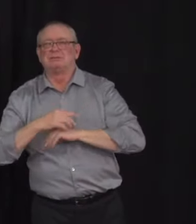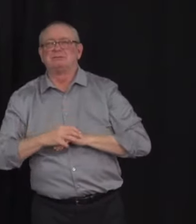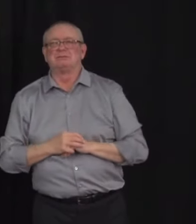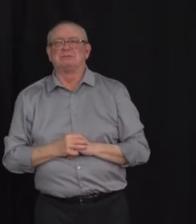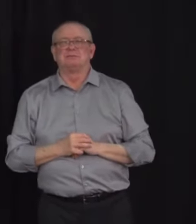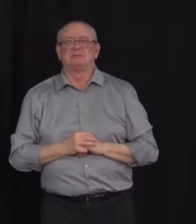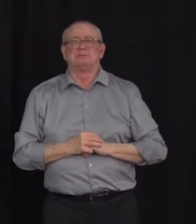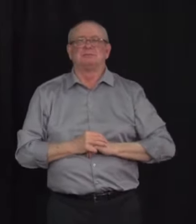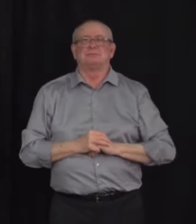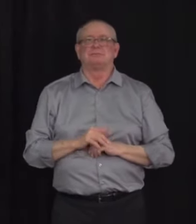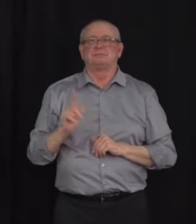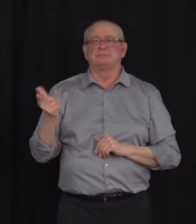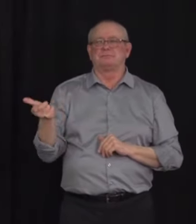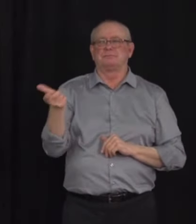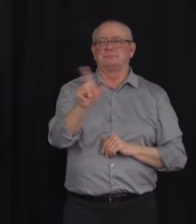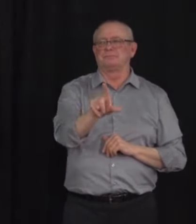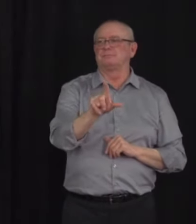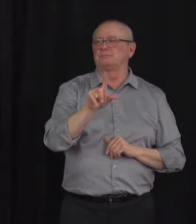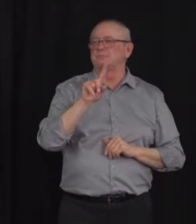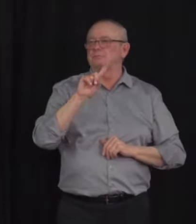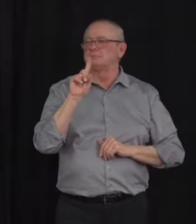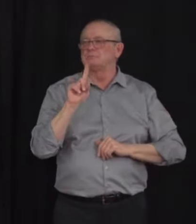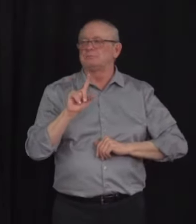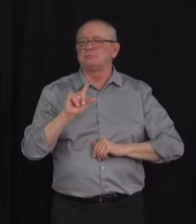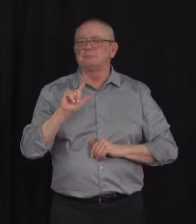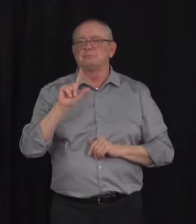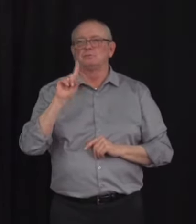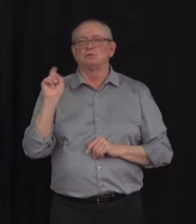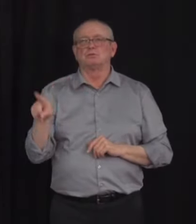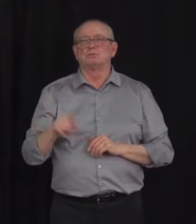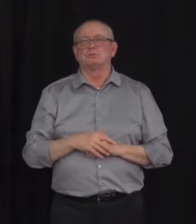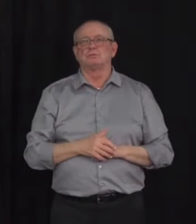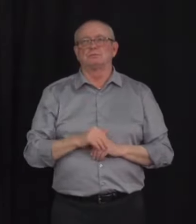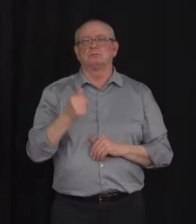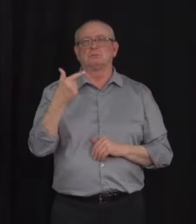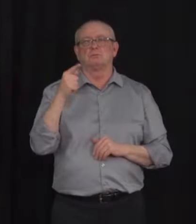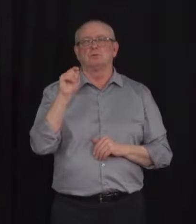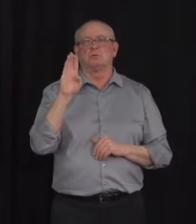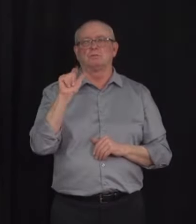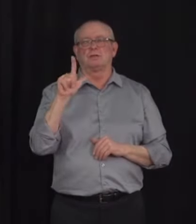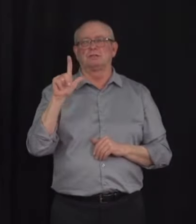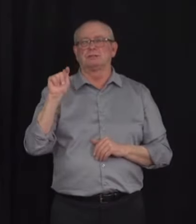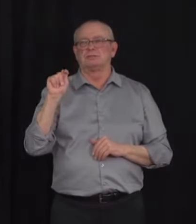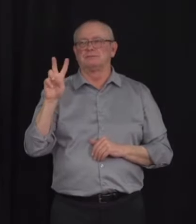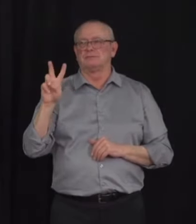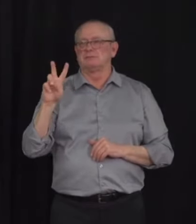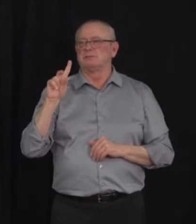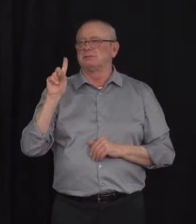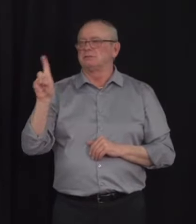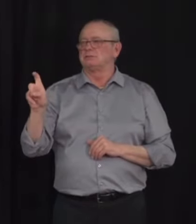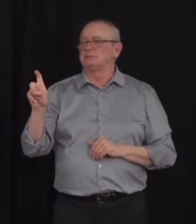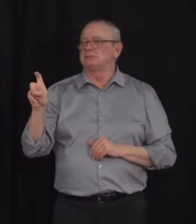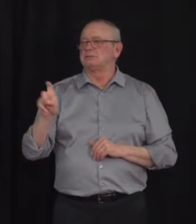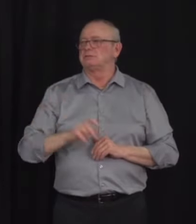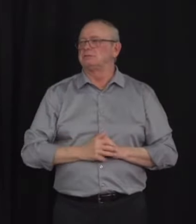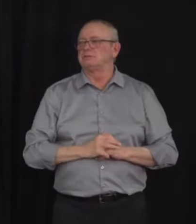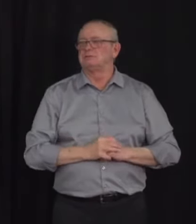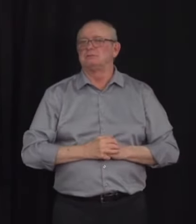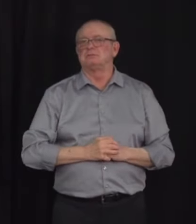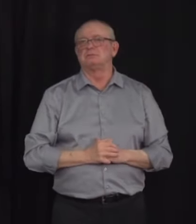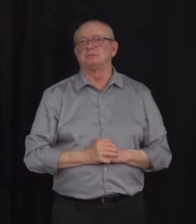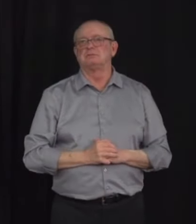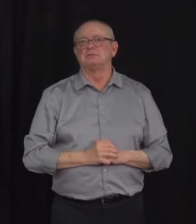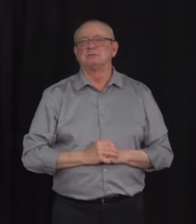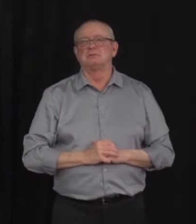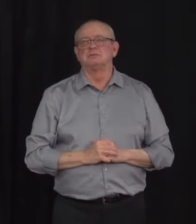Next question is Jesse Wisner with Global TV. Go ahead, Jesse. Hi, Dr. Henshaw. Thanks for